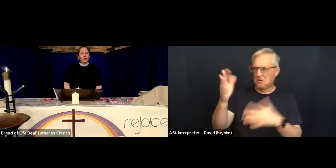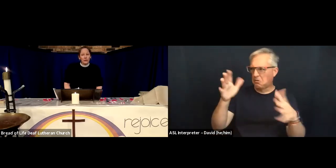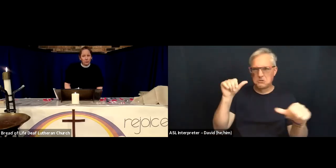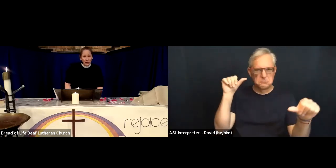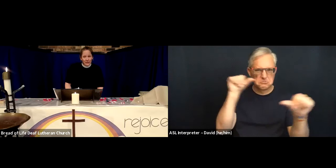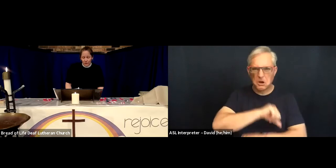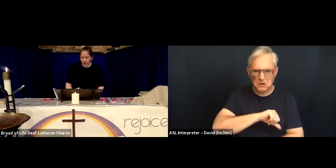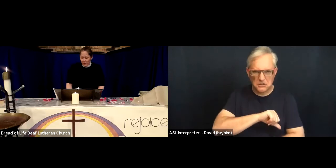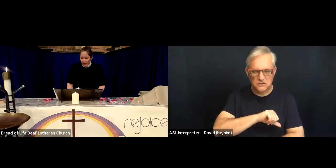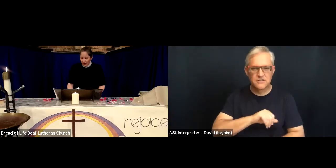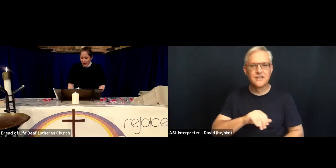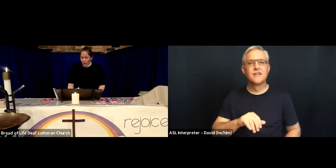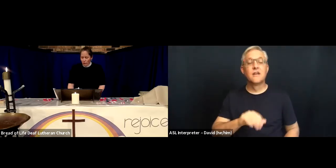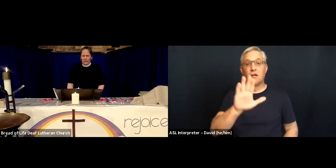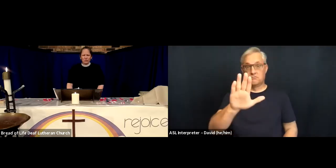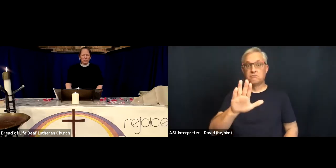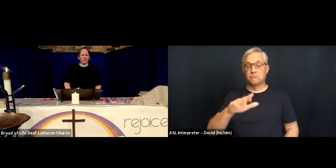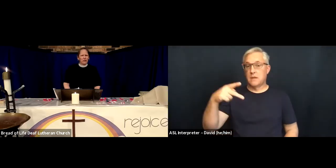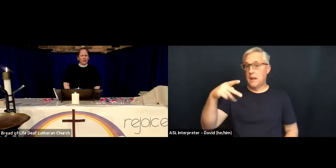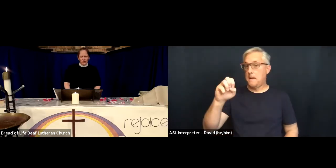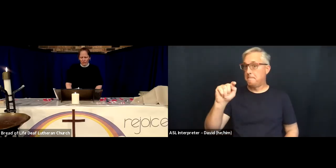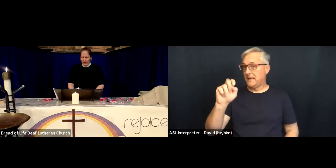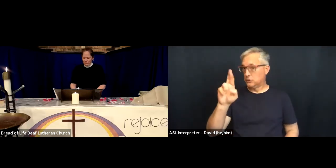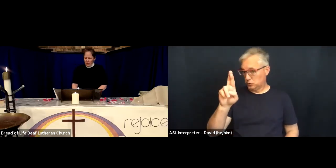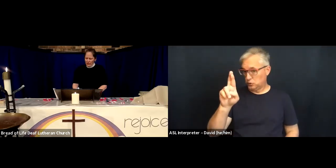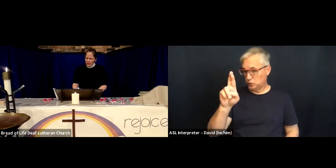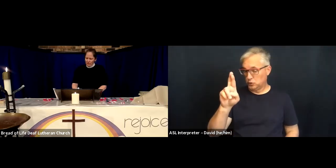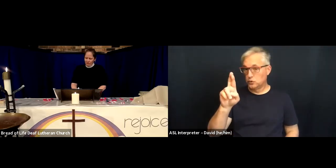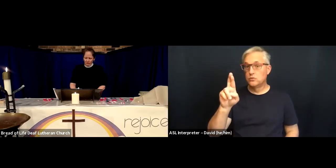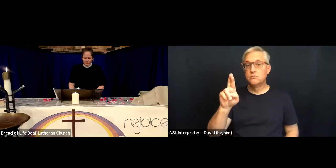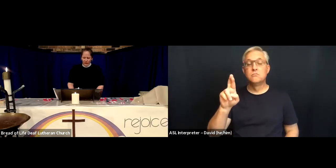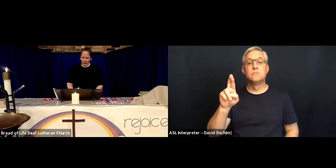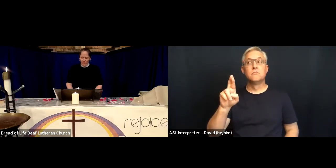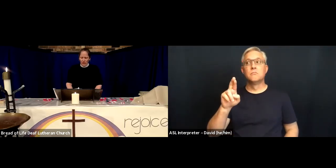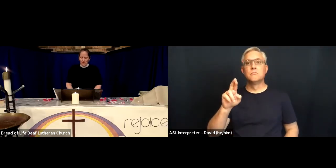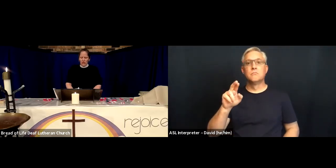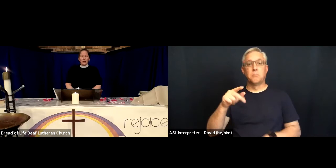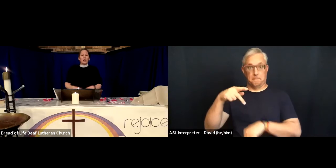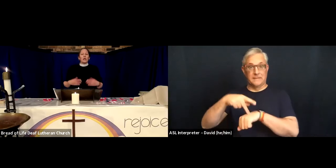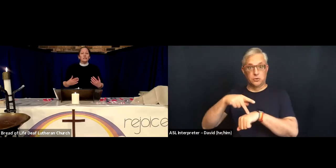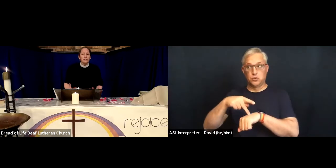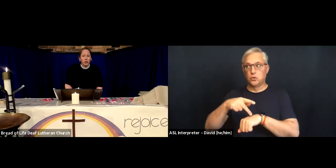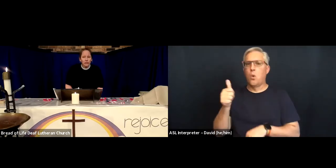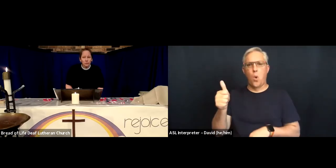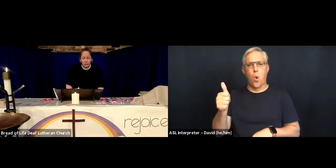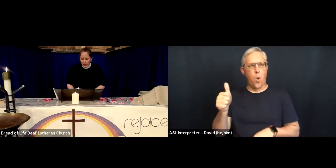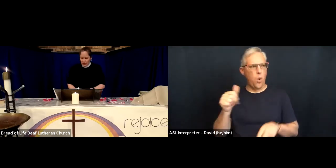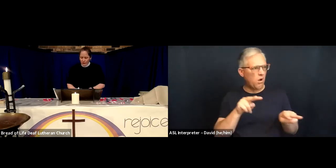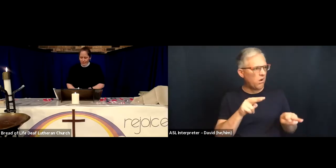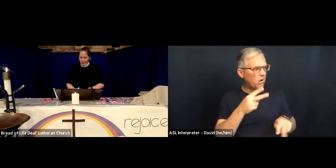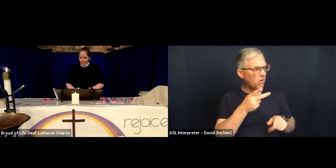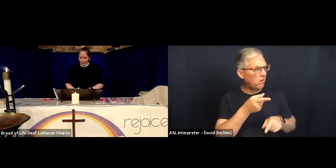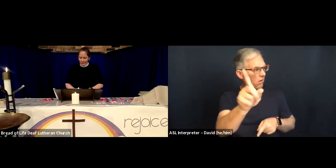Now, the Apostle Peter was really very offended by this, and he started to